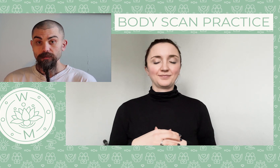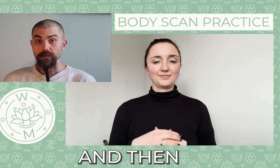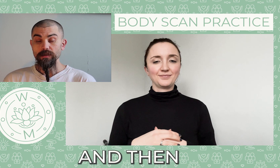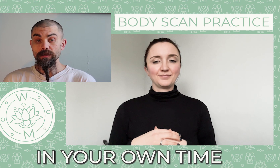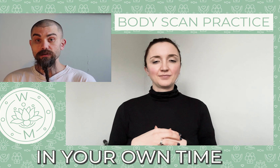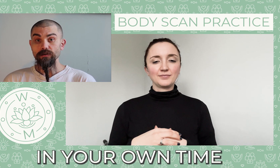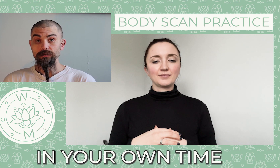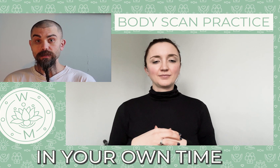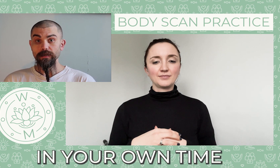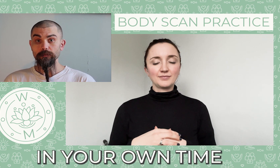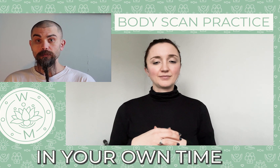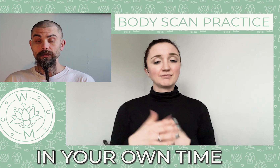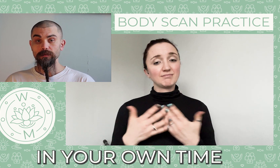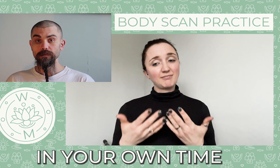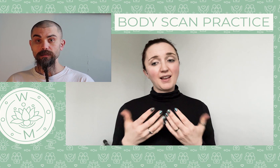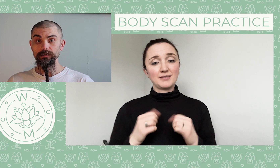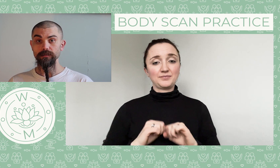And then in your own time,